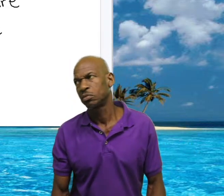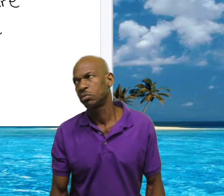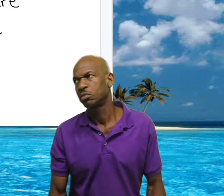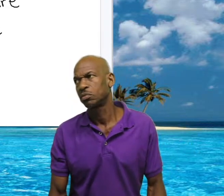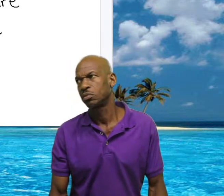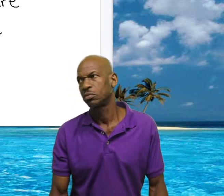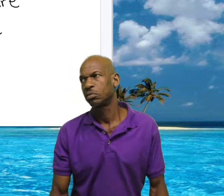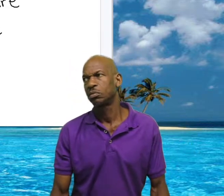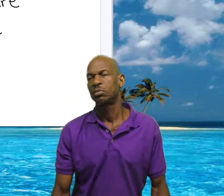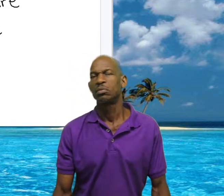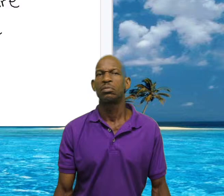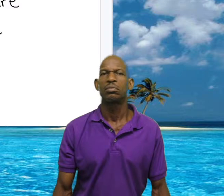verbs.